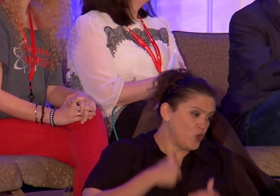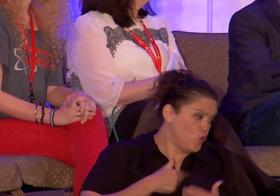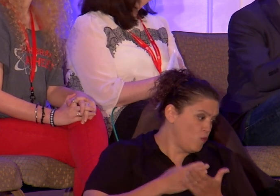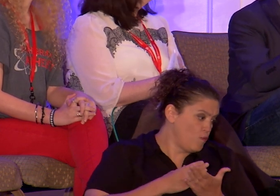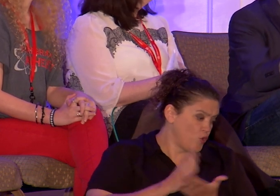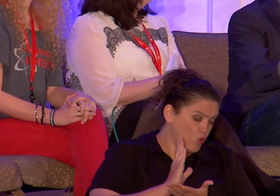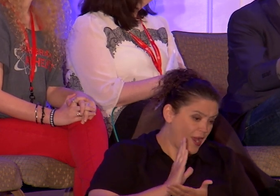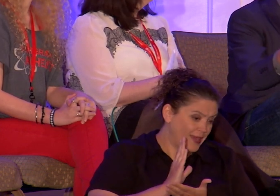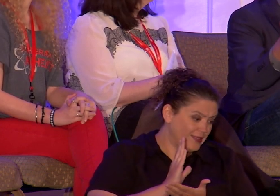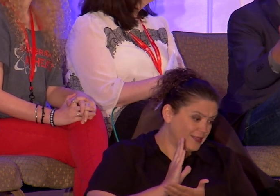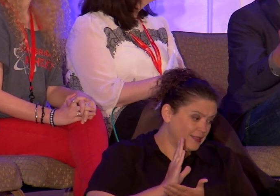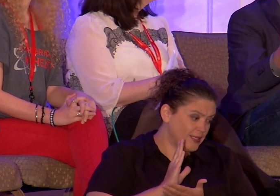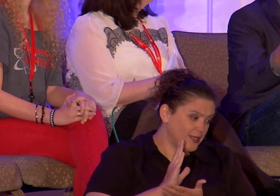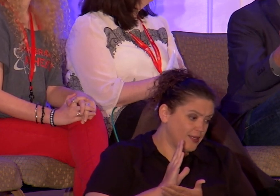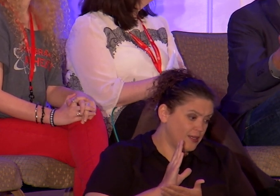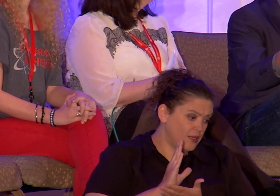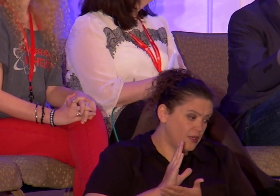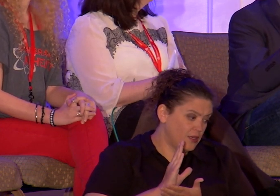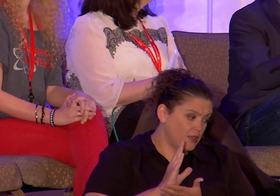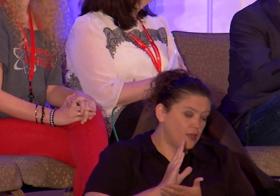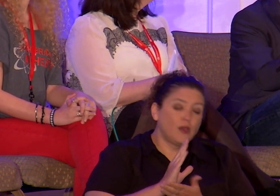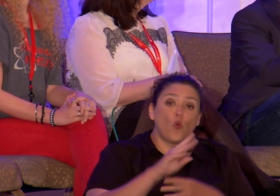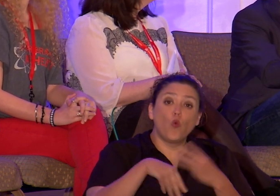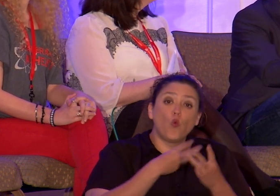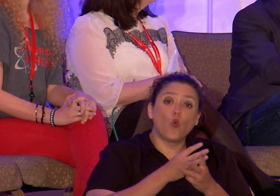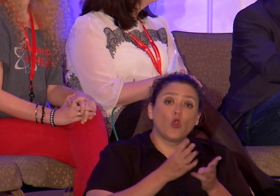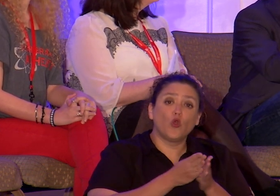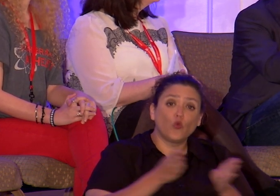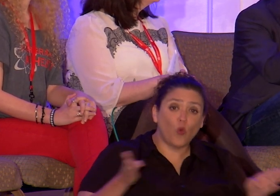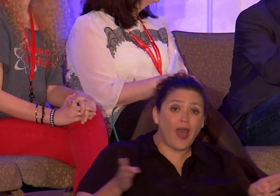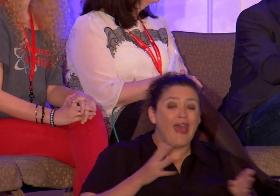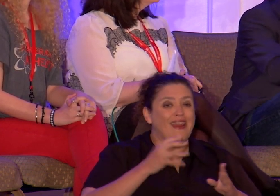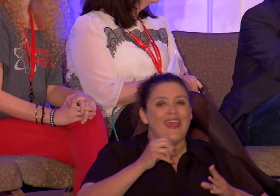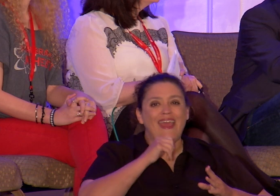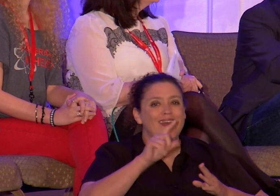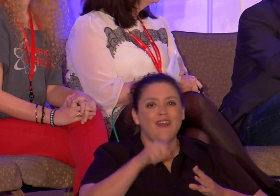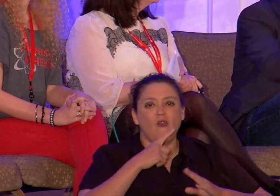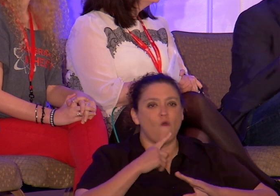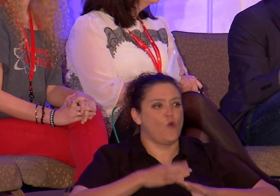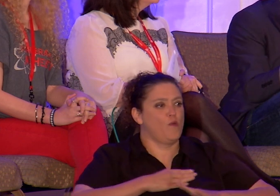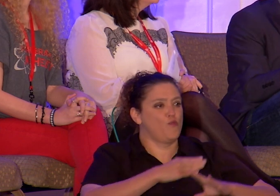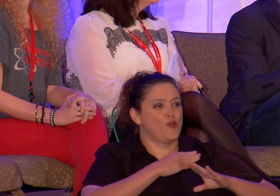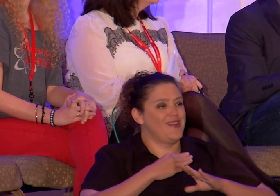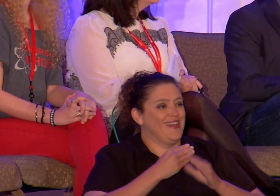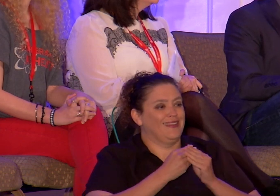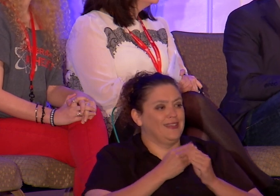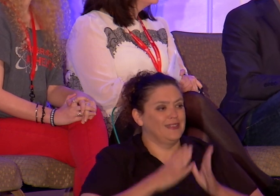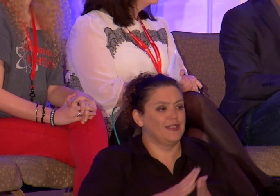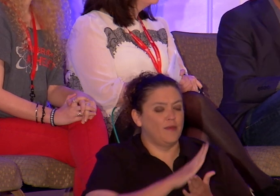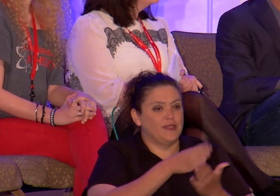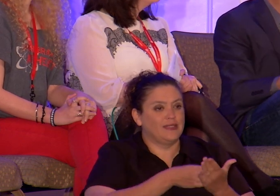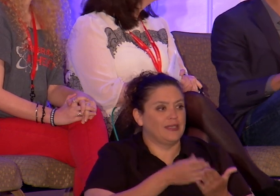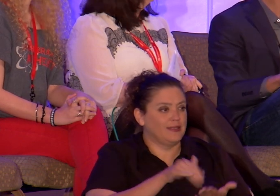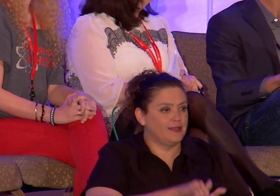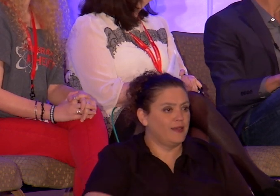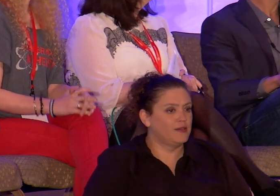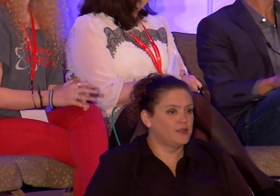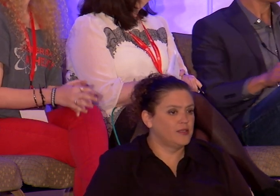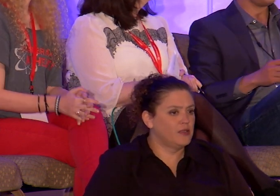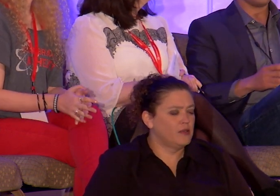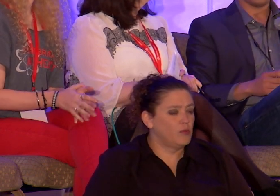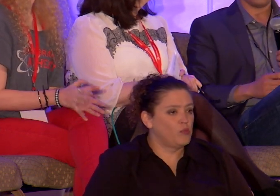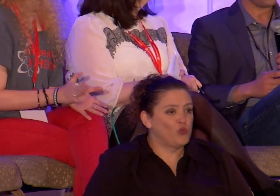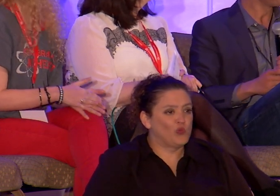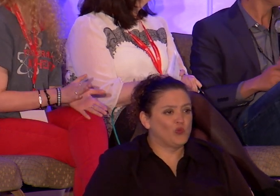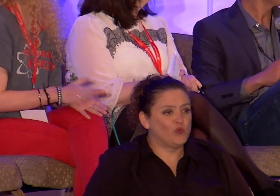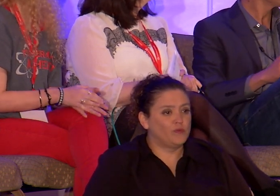fellow liberals in the Middle East and worldwide and not protect Islamists against them. Mm-hmm. Thank you.